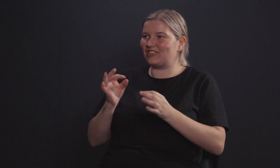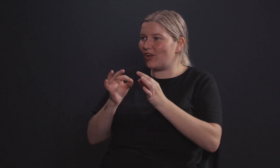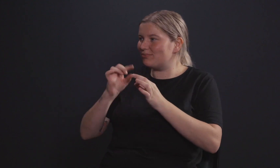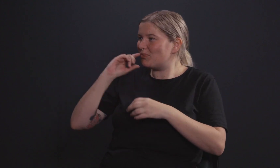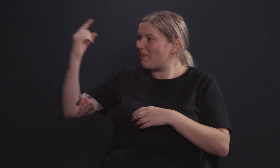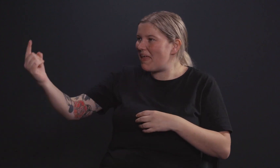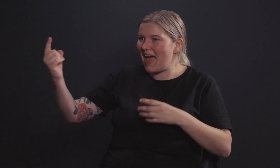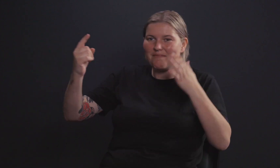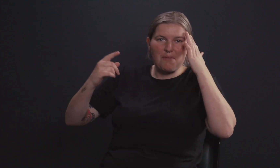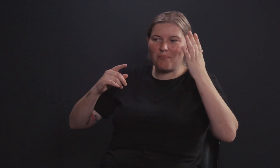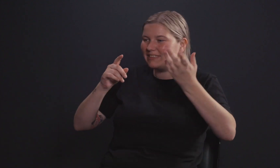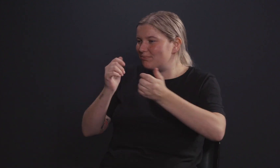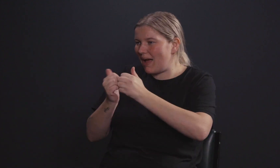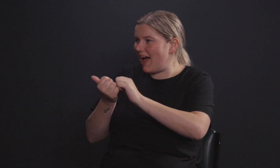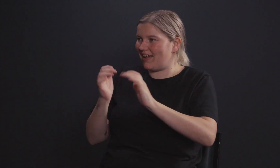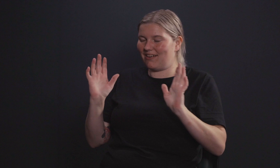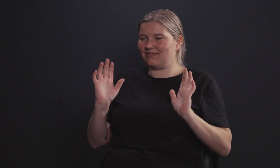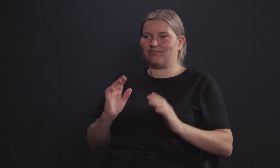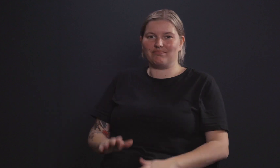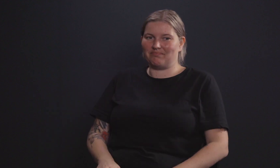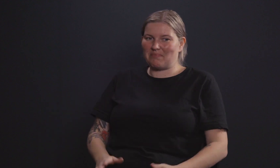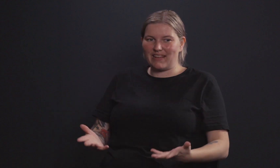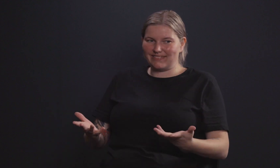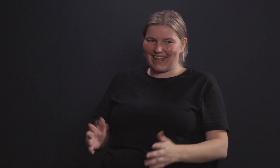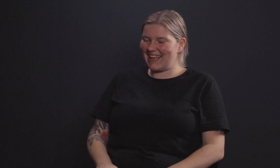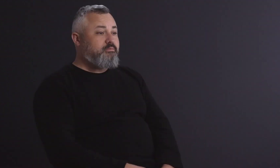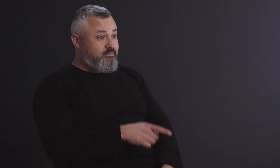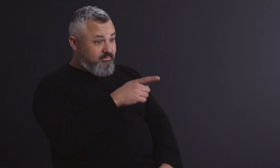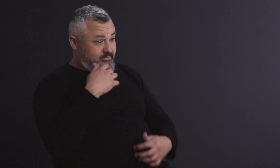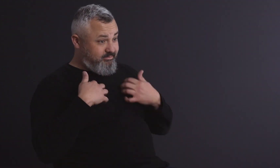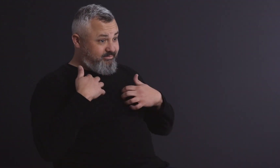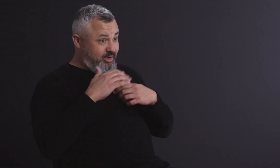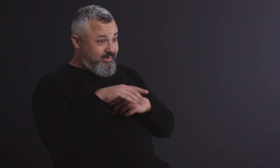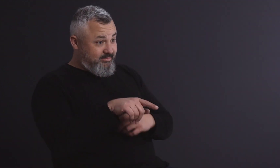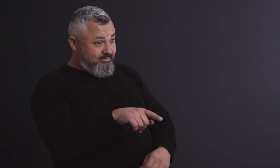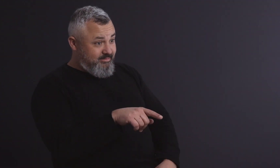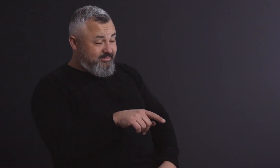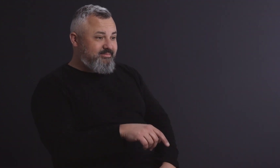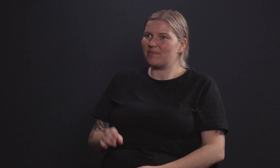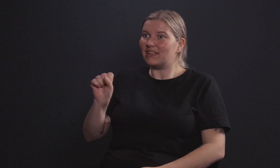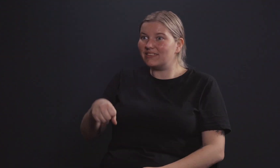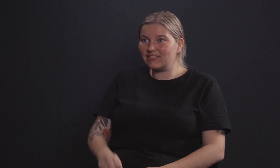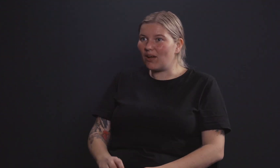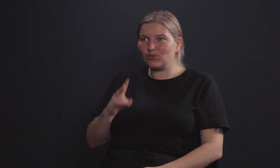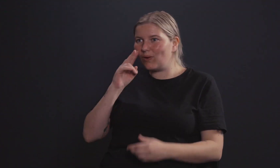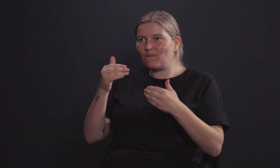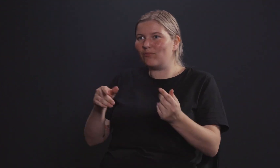my mum, my partner, but yeah." "And I suppose you were looking forward to that?" "Well, yeah, of course I was looking